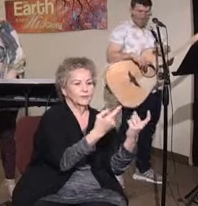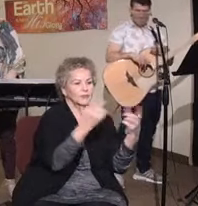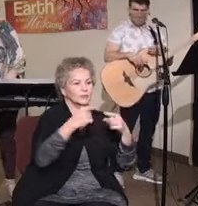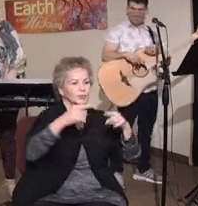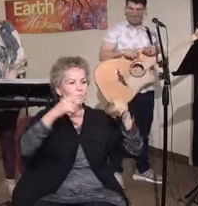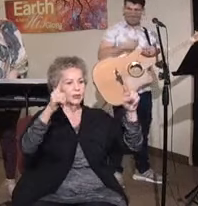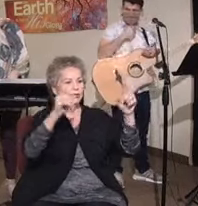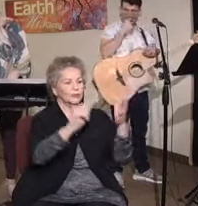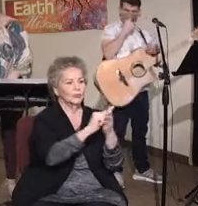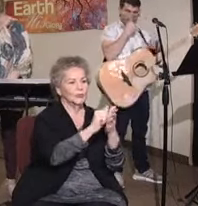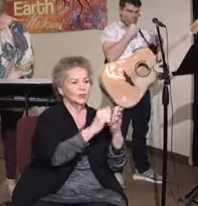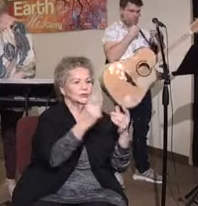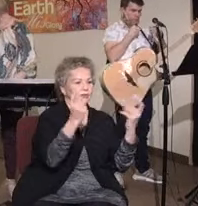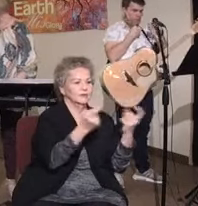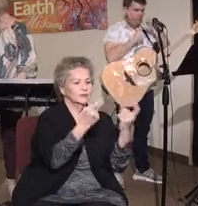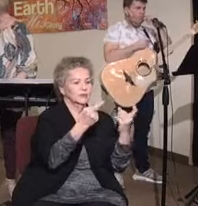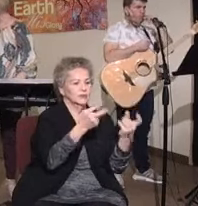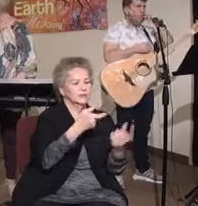sin.